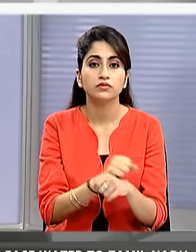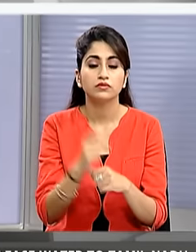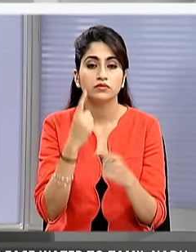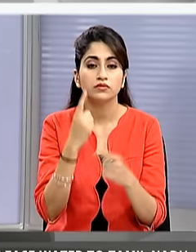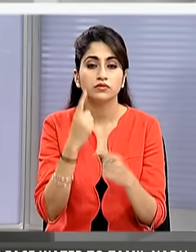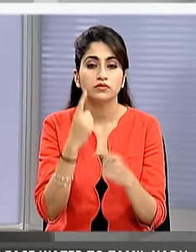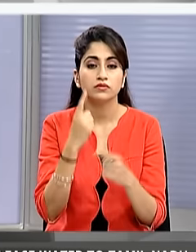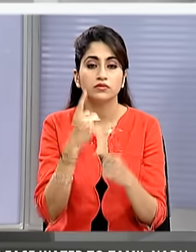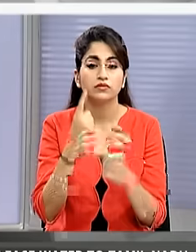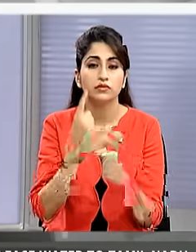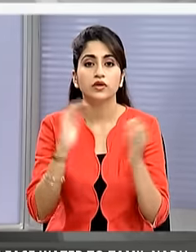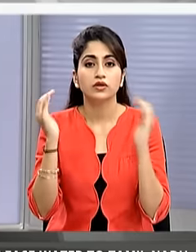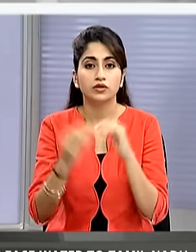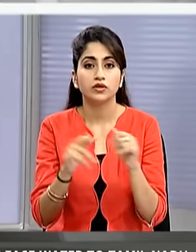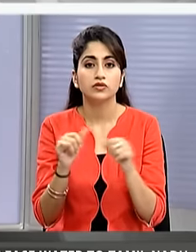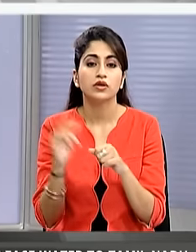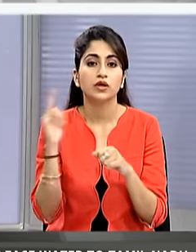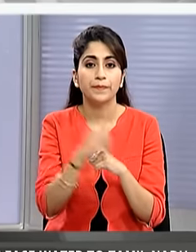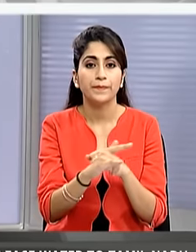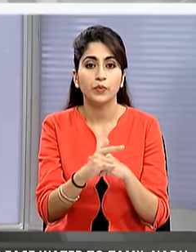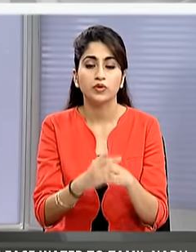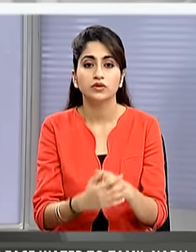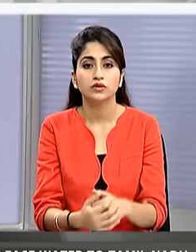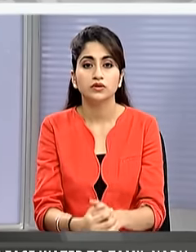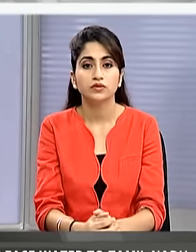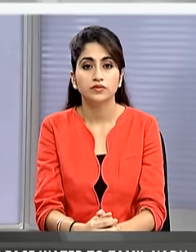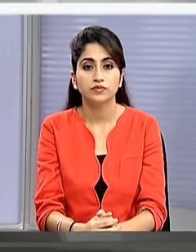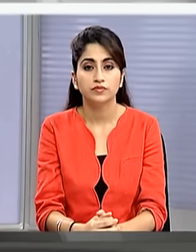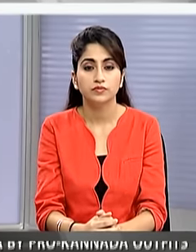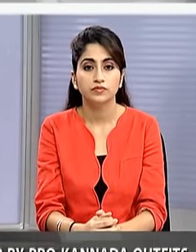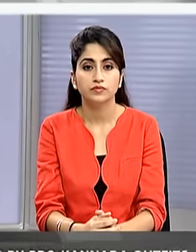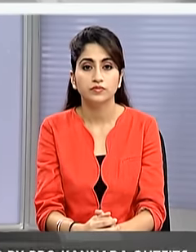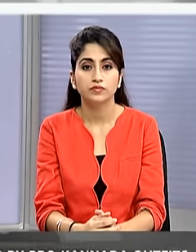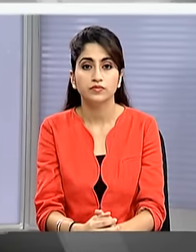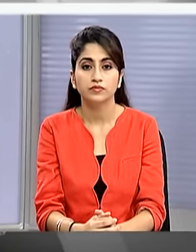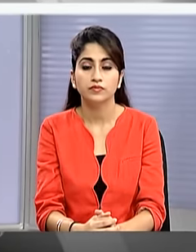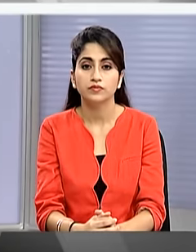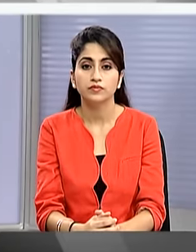arrested protesters and blocked the international airport.